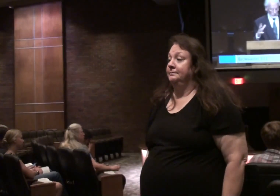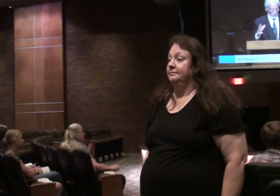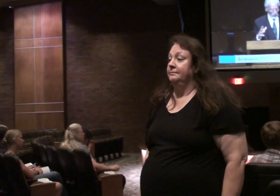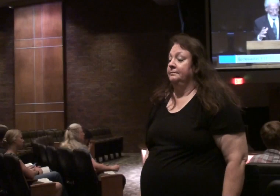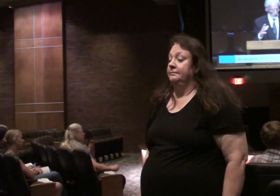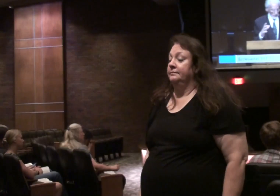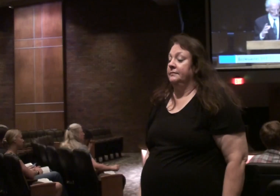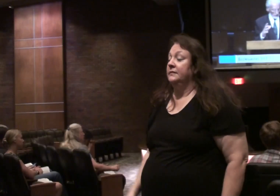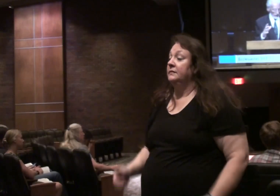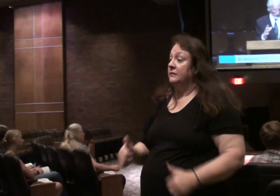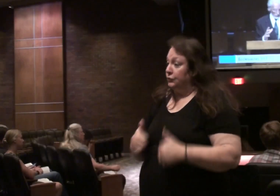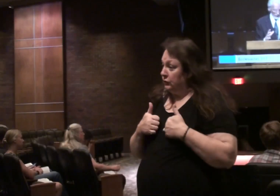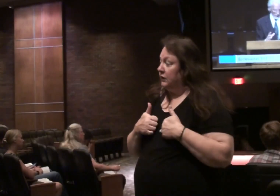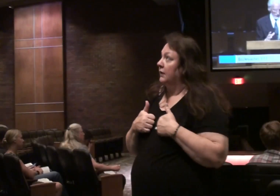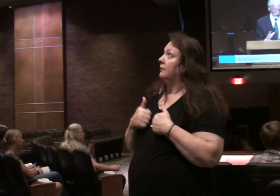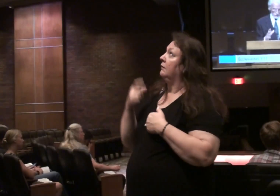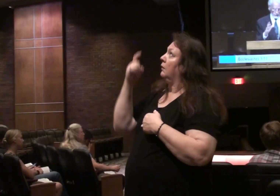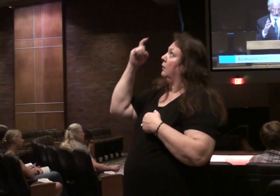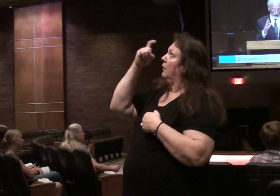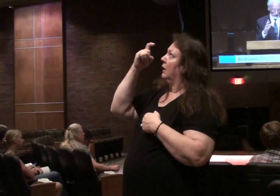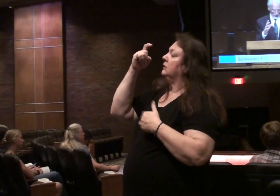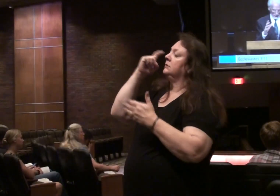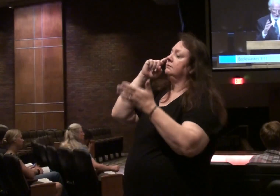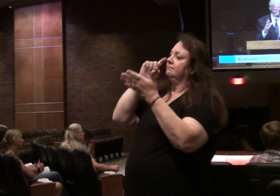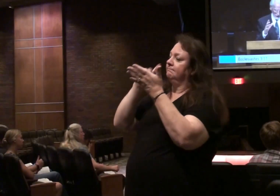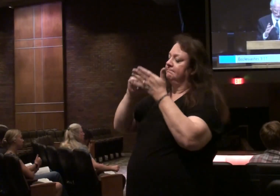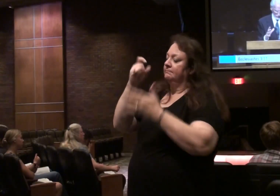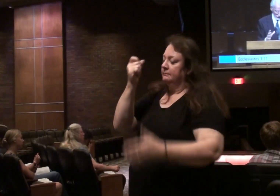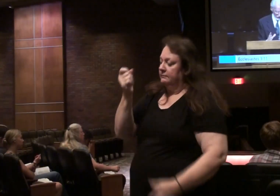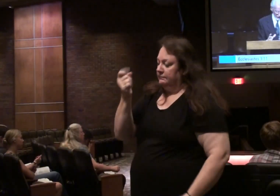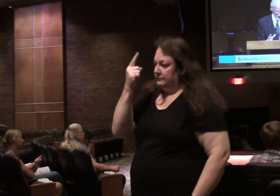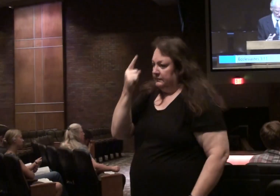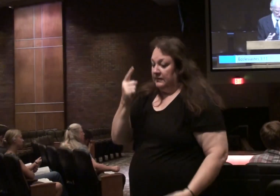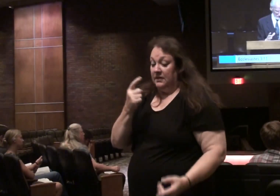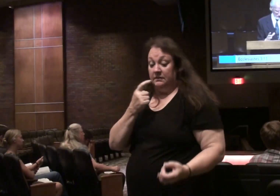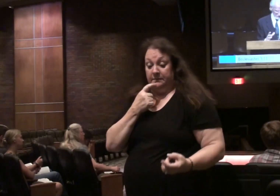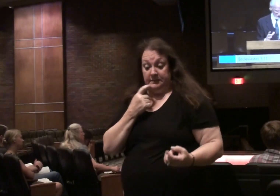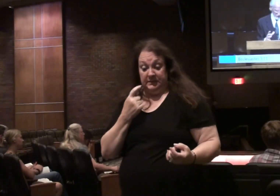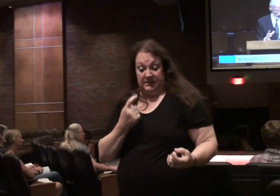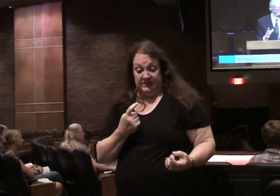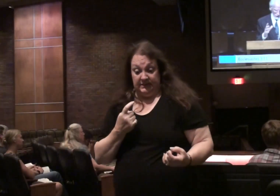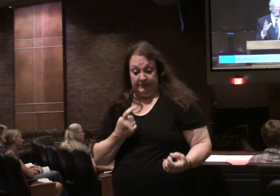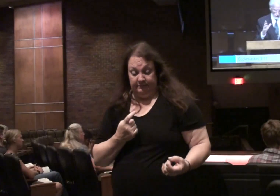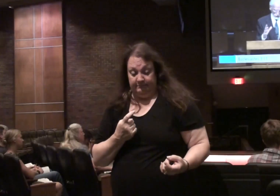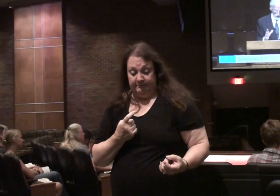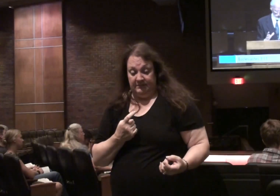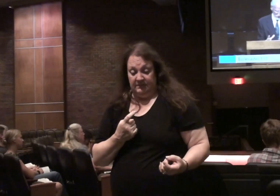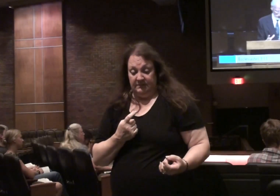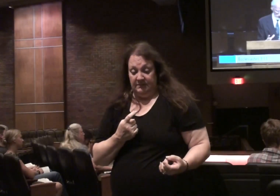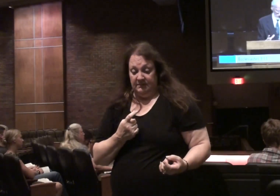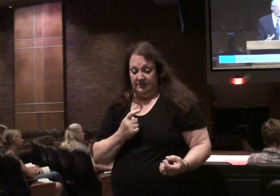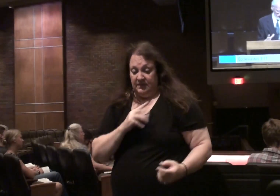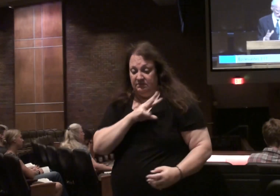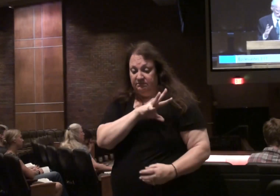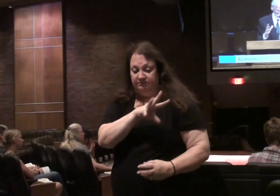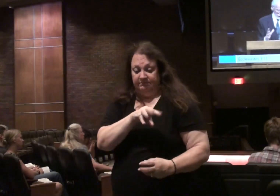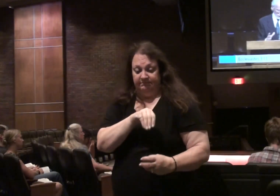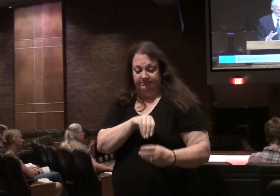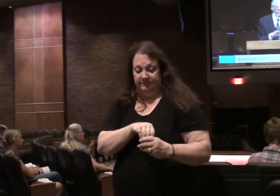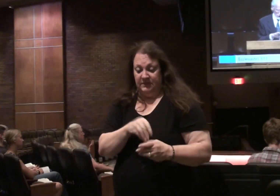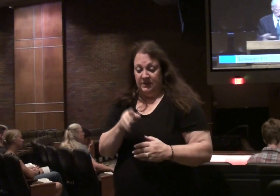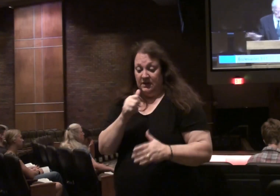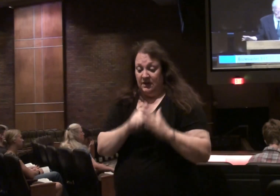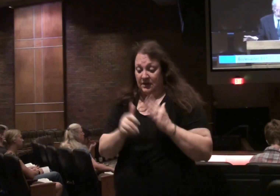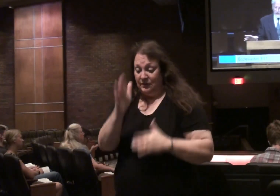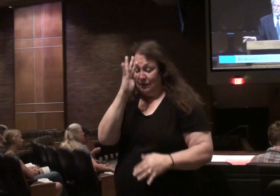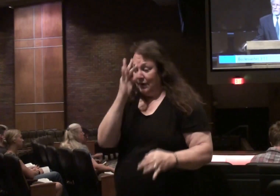So to live a wise life, I recognize the reality of sin and all that sin under the judgment